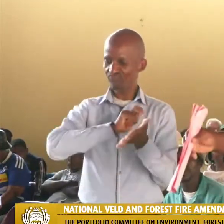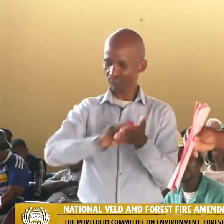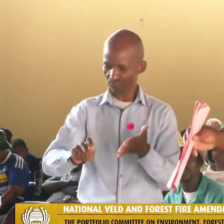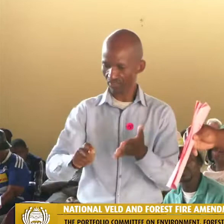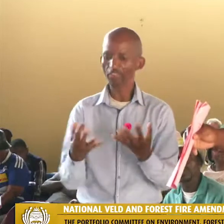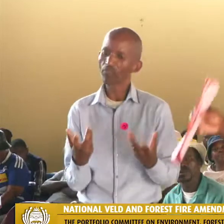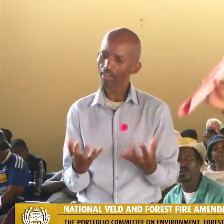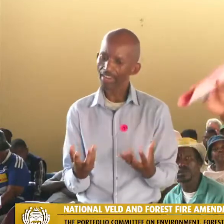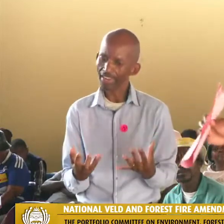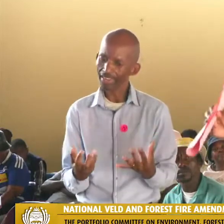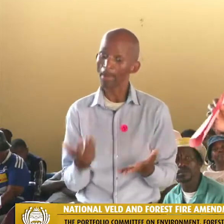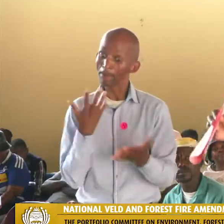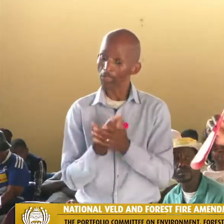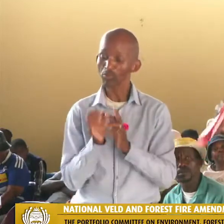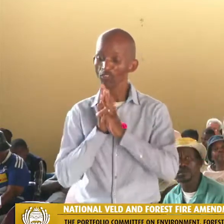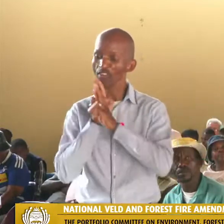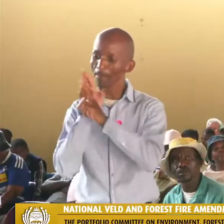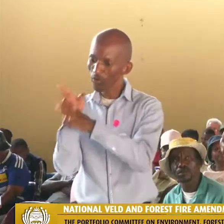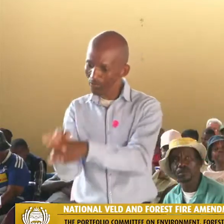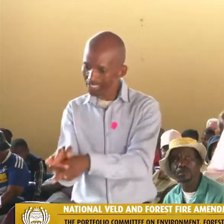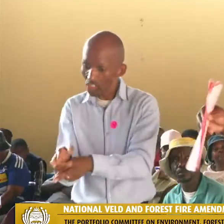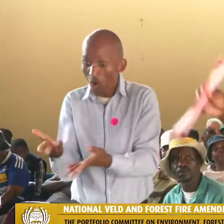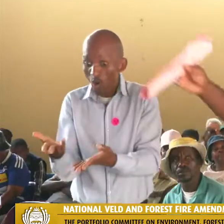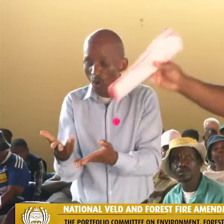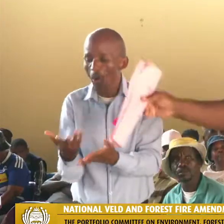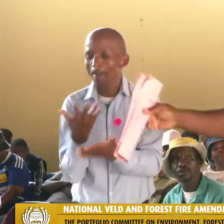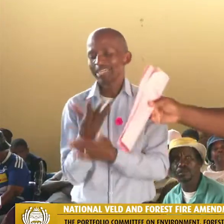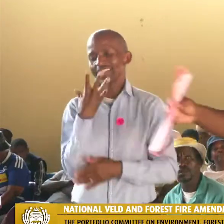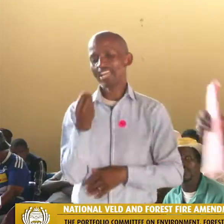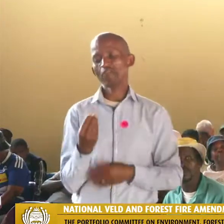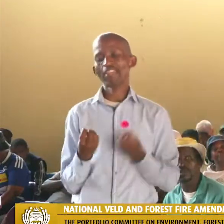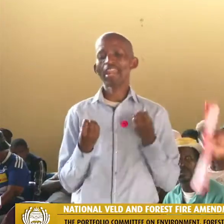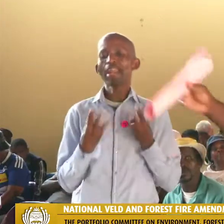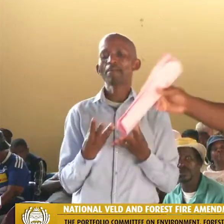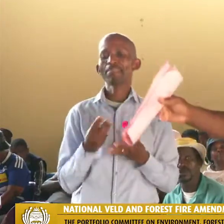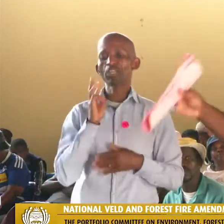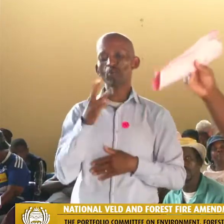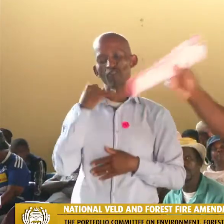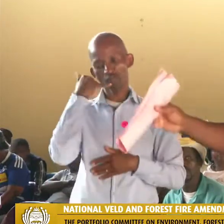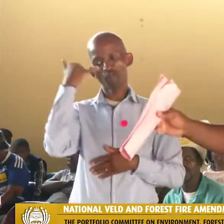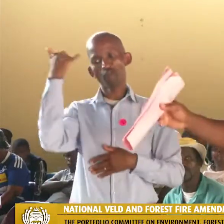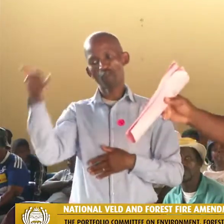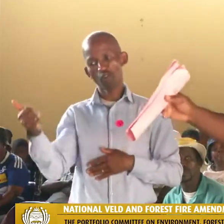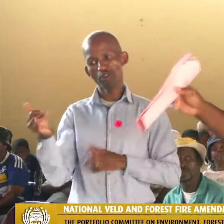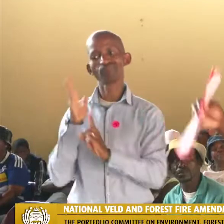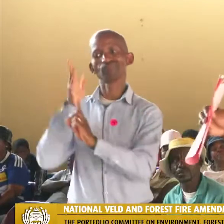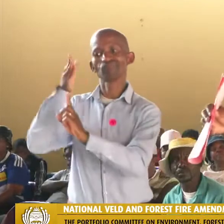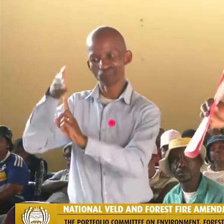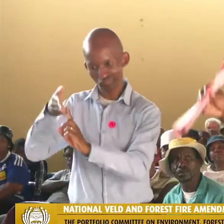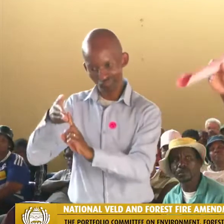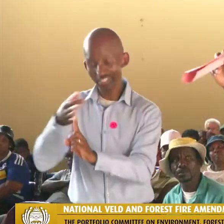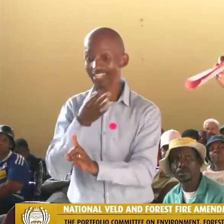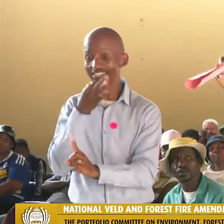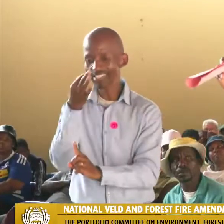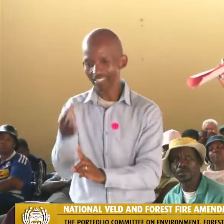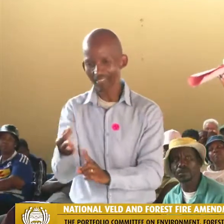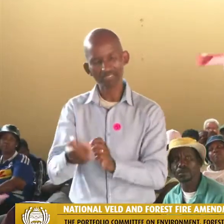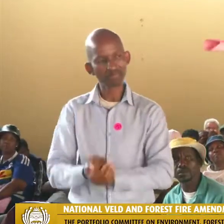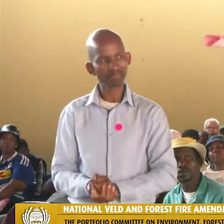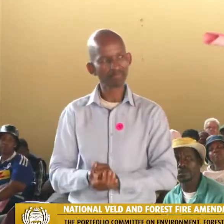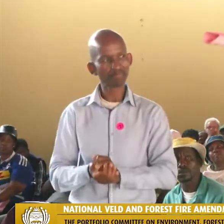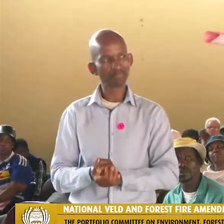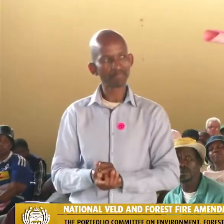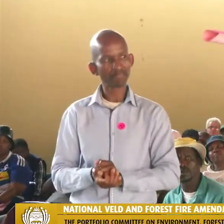umlilo must be reported okanye have a number that you can phone direct ethi